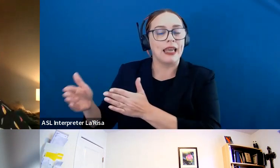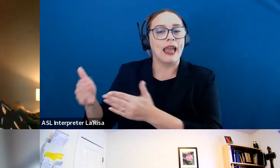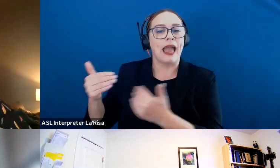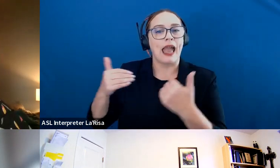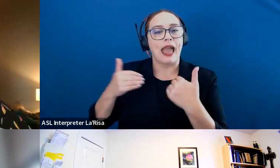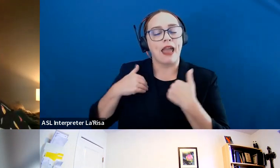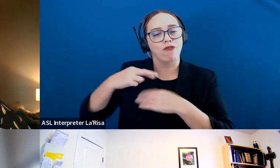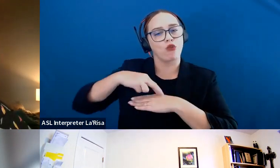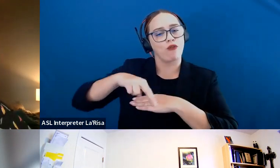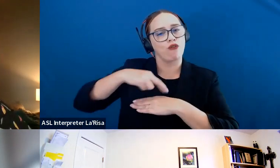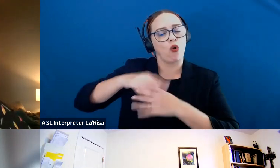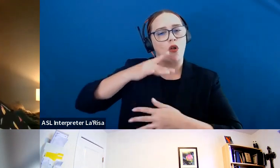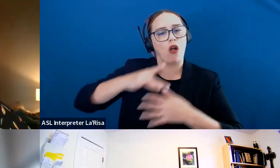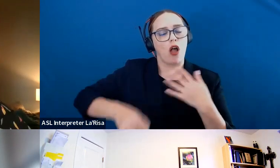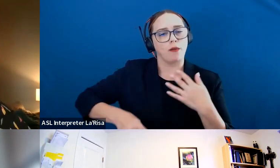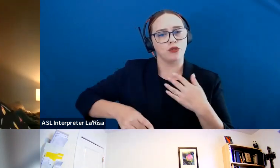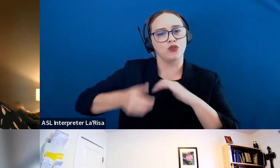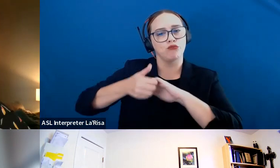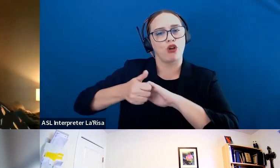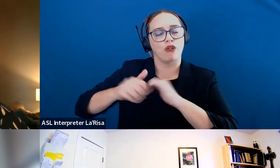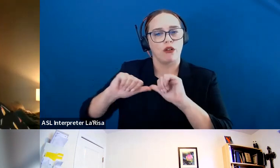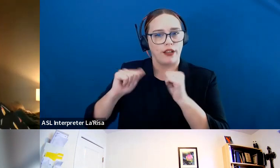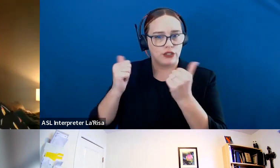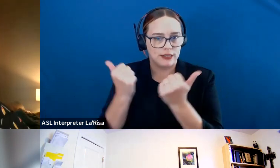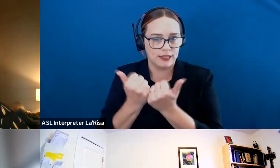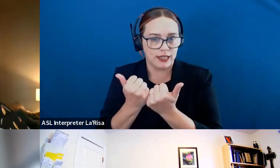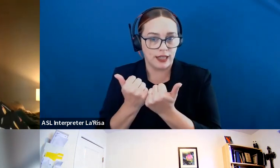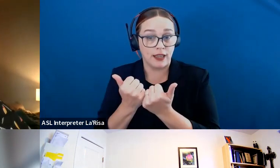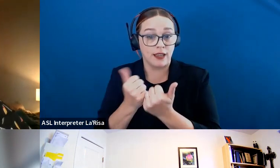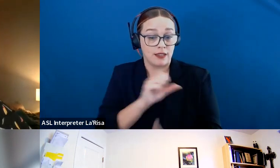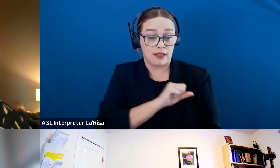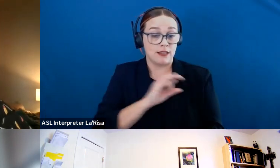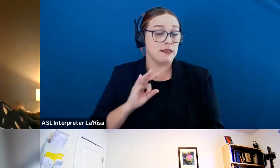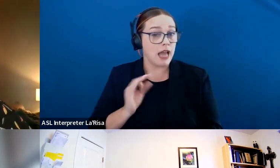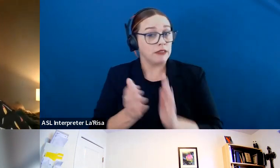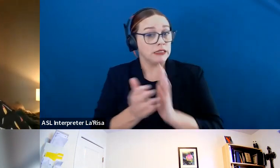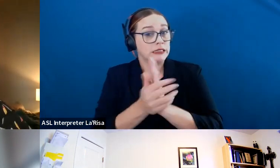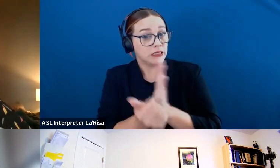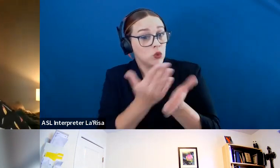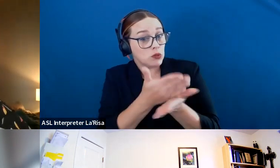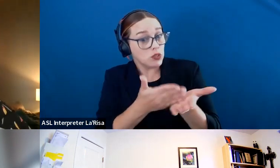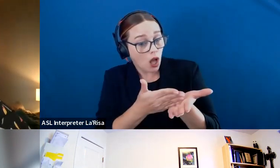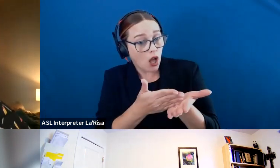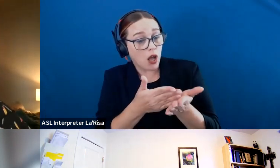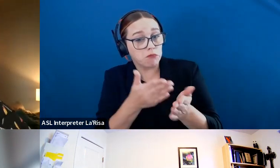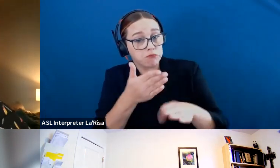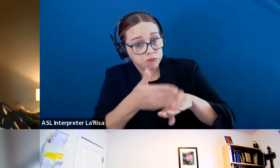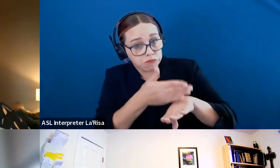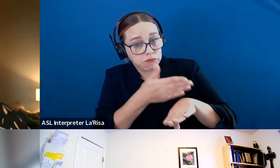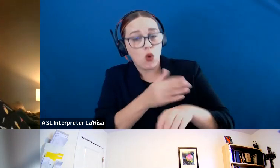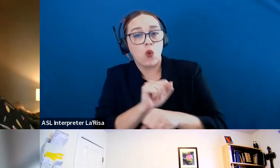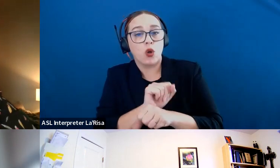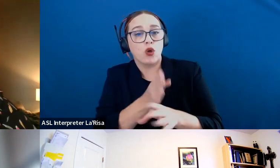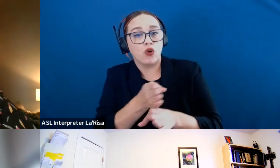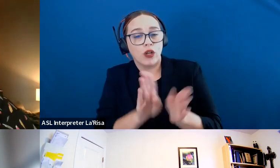for service. Staff have some skill in working with consumers on their career development and assist to create career